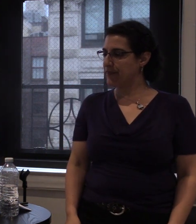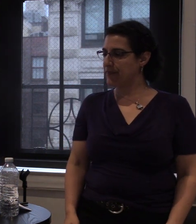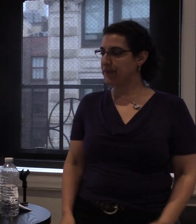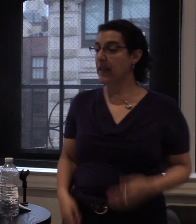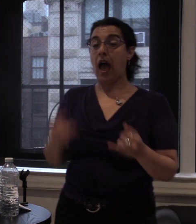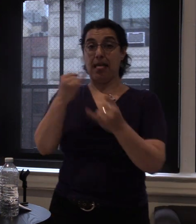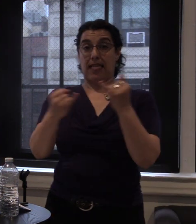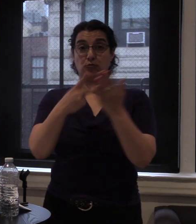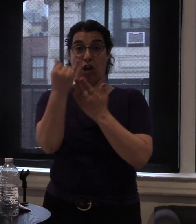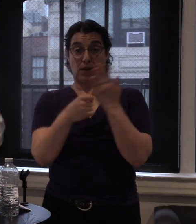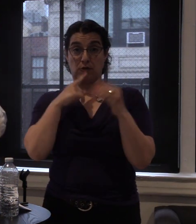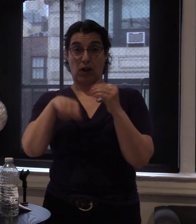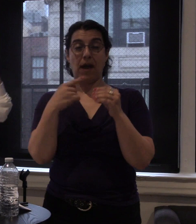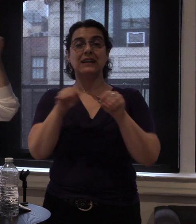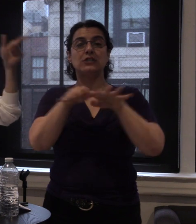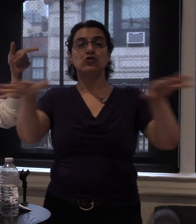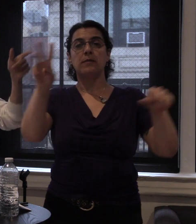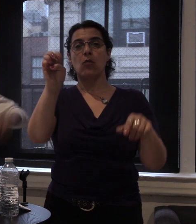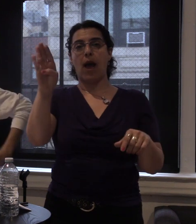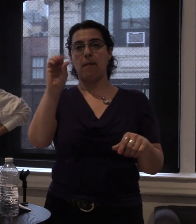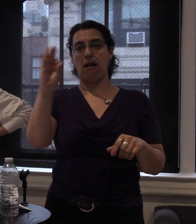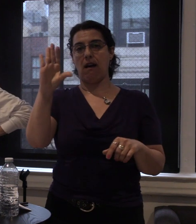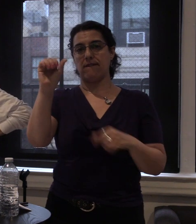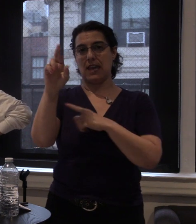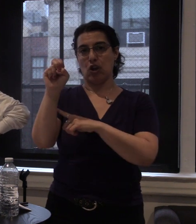The last project that I'm going to talk about is Distributed Web of Care.